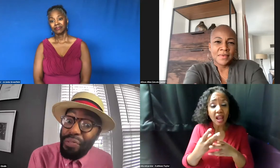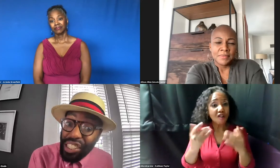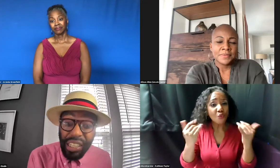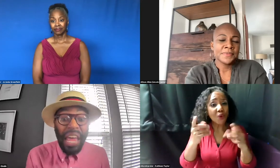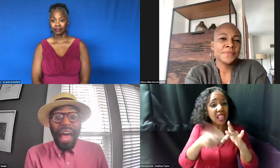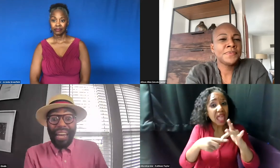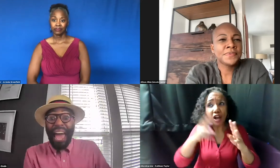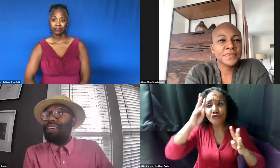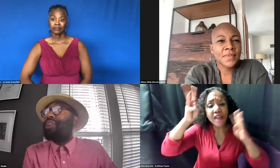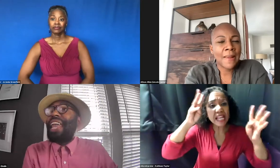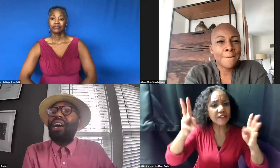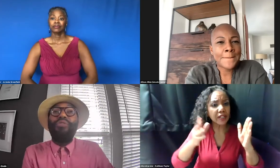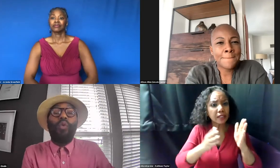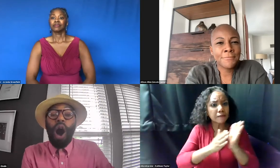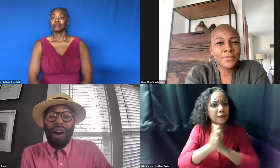of innovation,